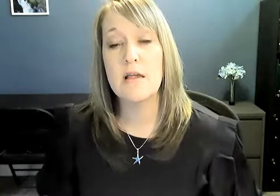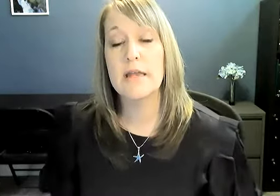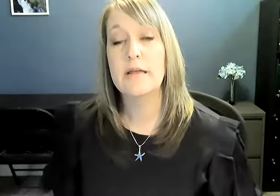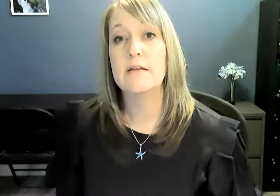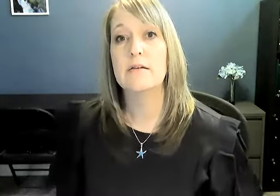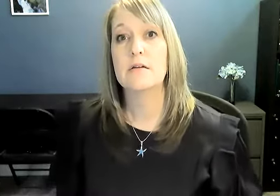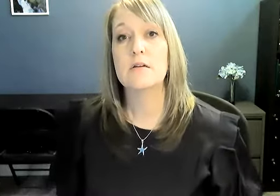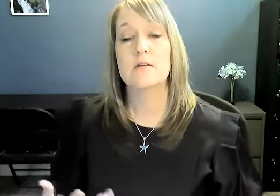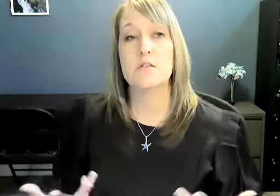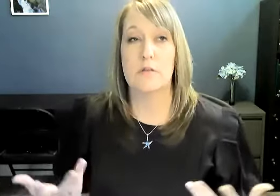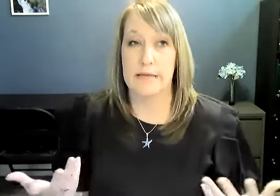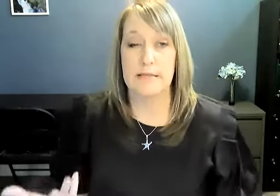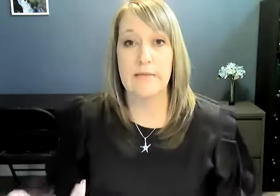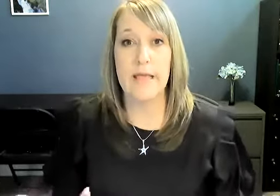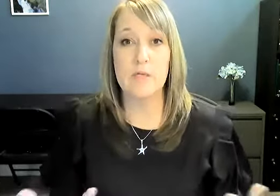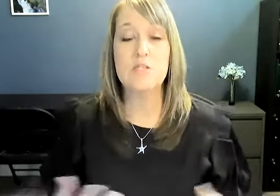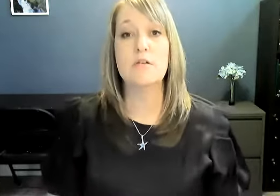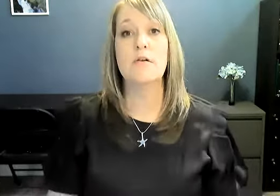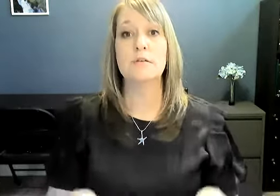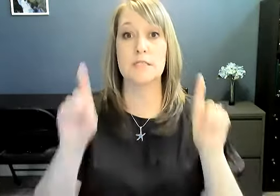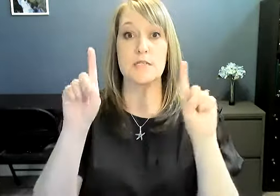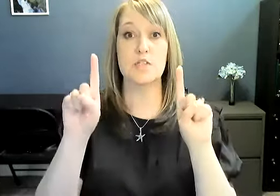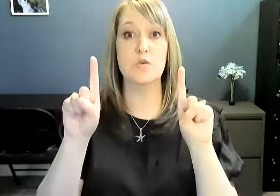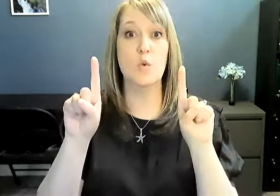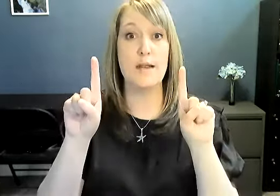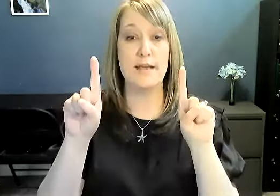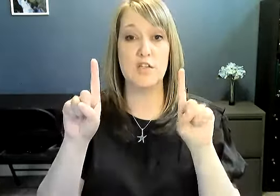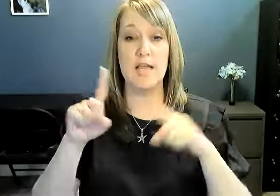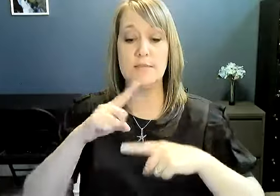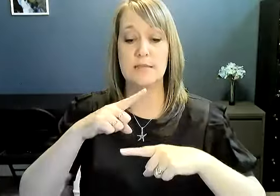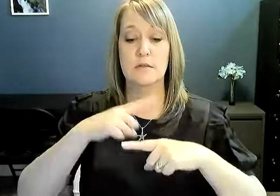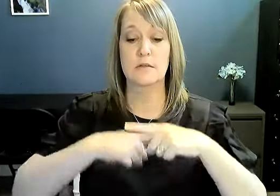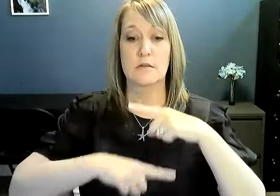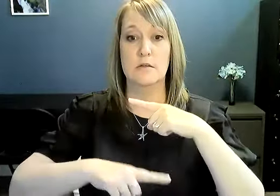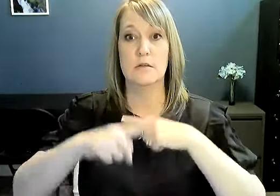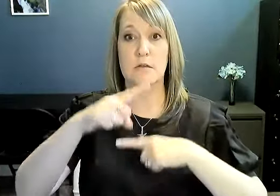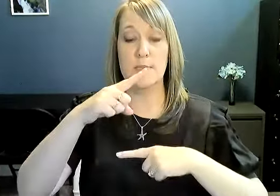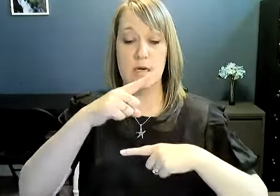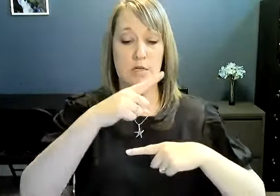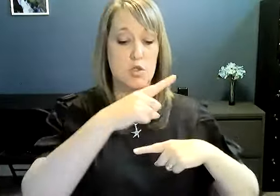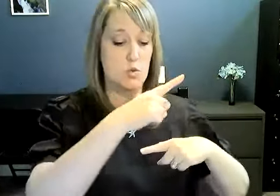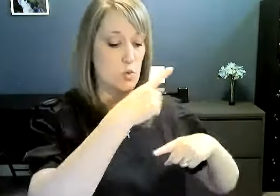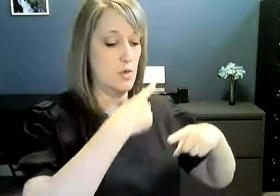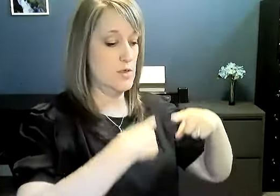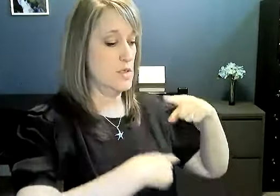Sign, like sign language, is 2 one-hand shapes coming kind of towards